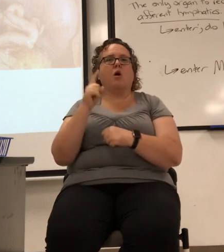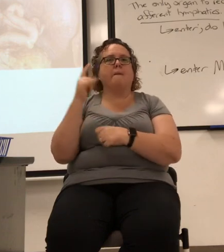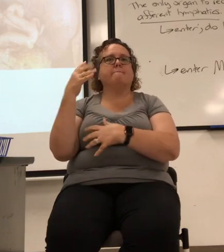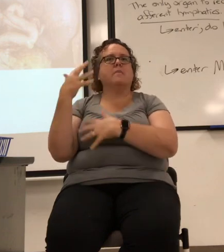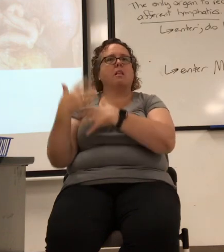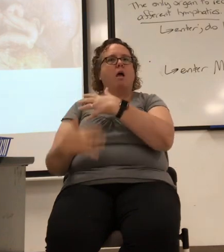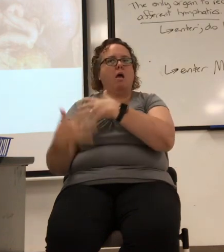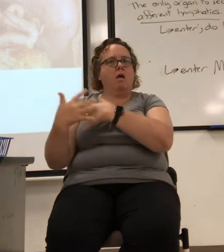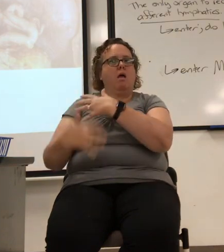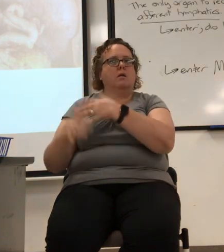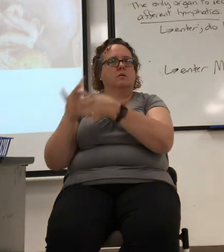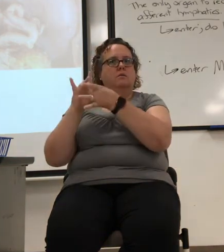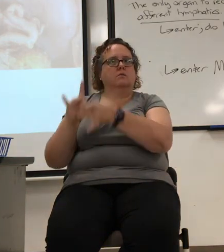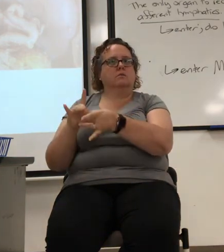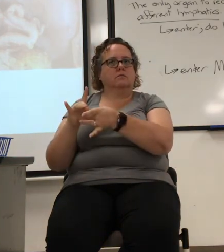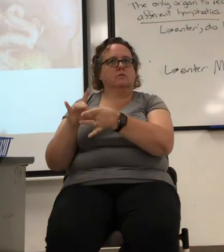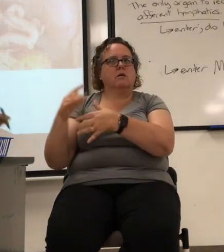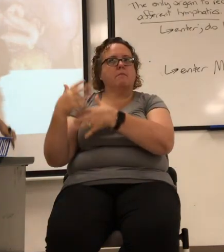the key.